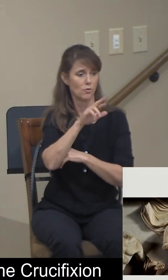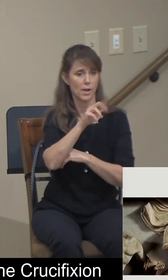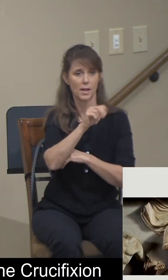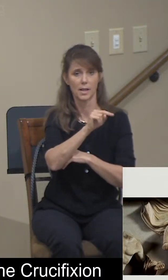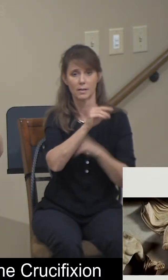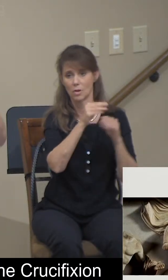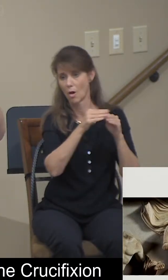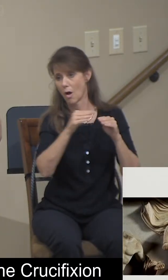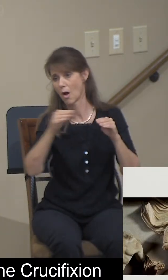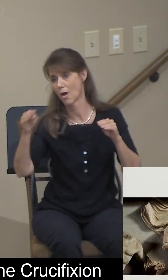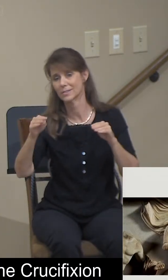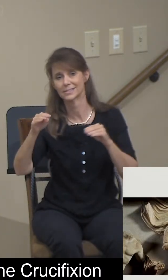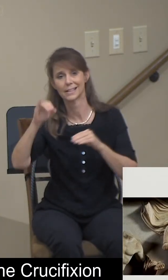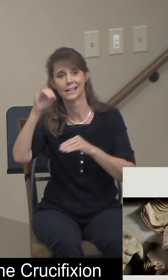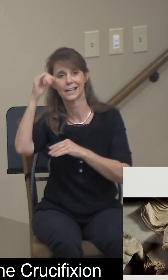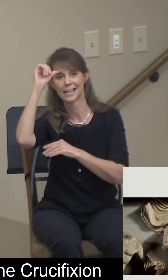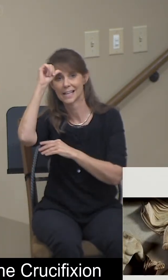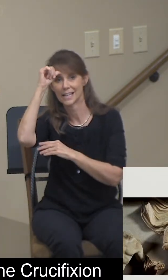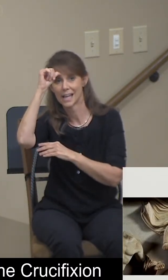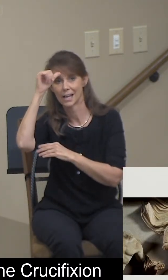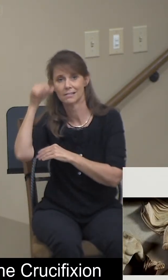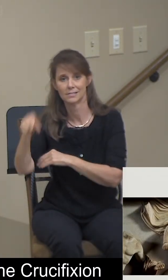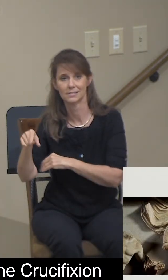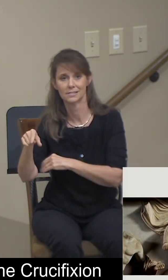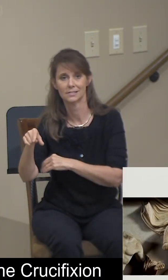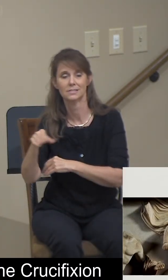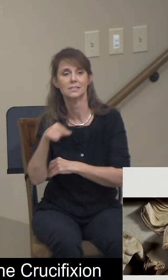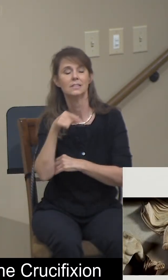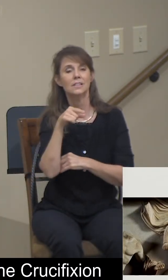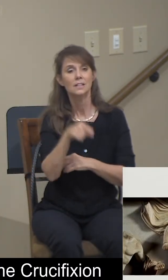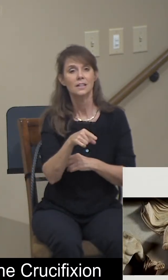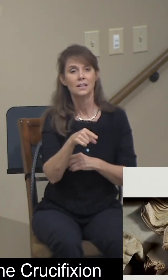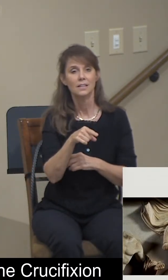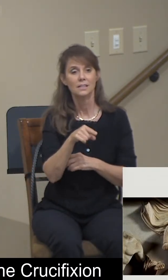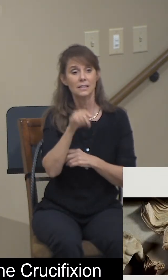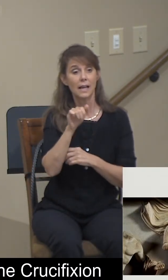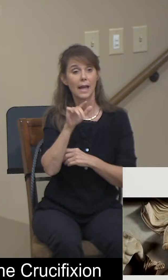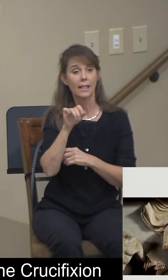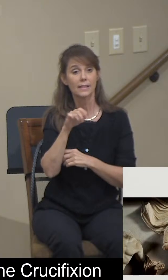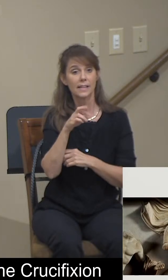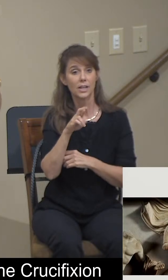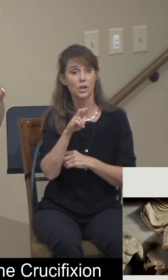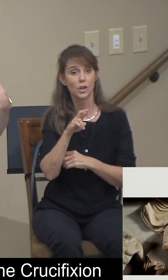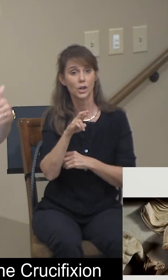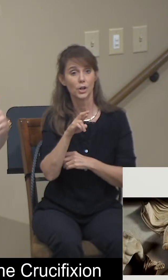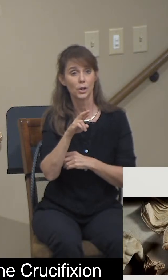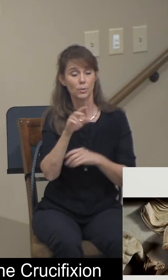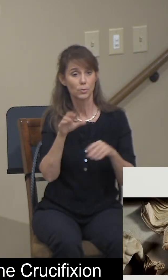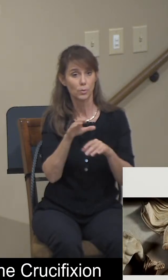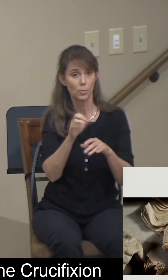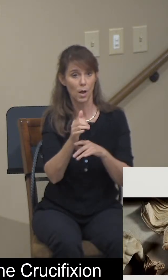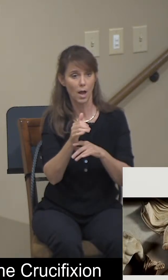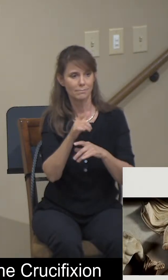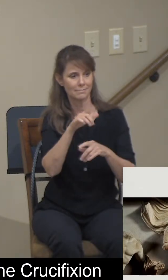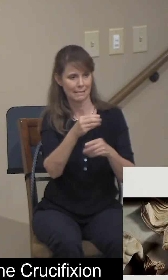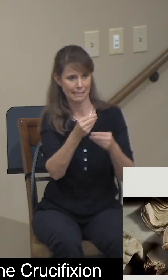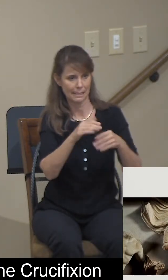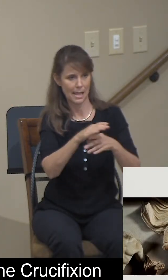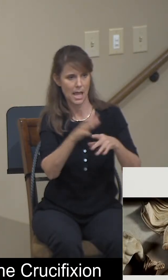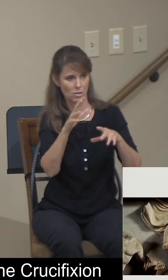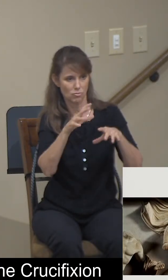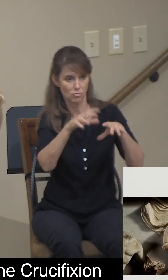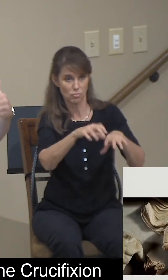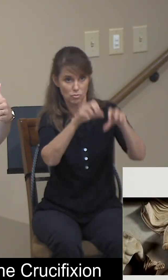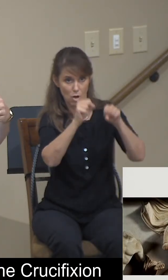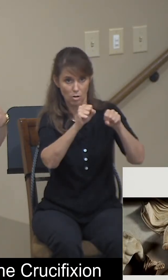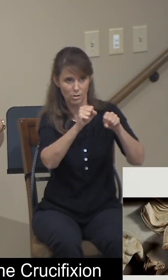As the veterans would begin aging out of service, one of the things that Alexander would do in a conquered land would be to give those veterans